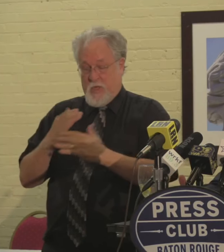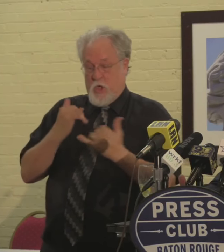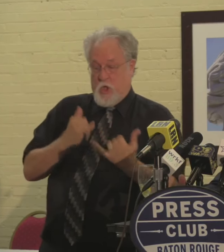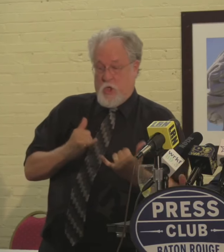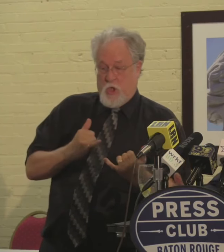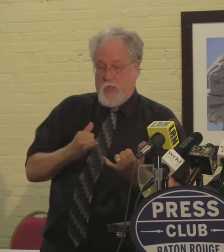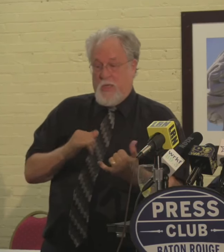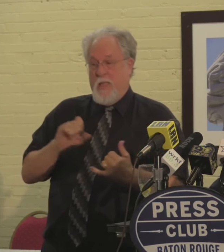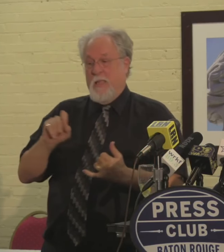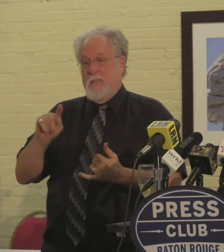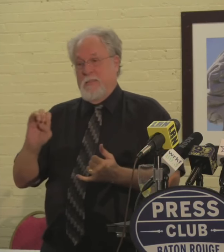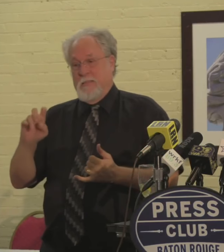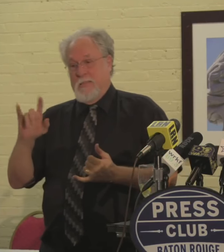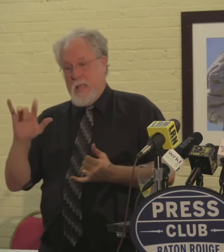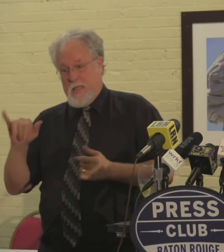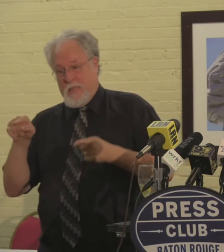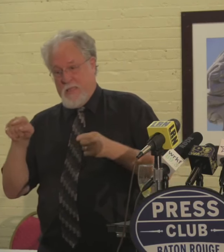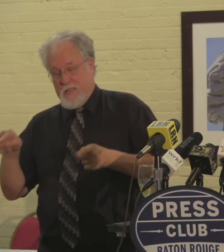and the Stelly brackets that would